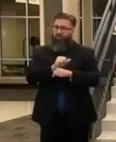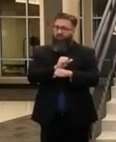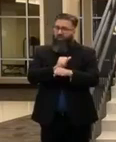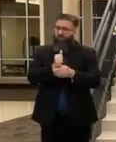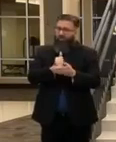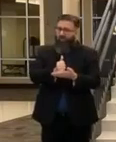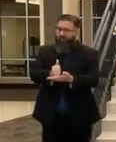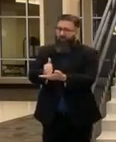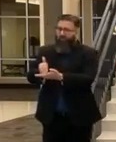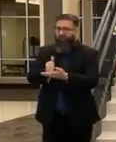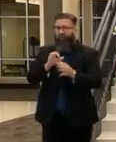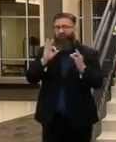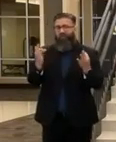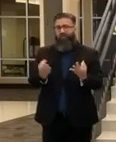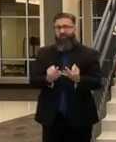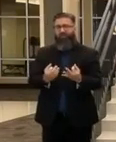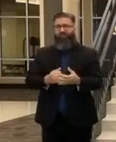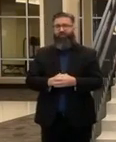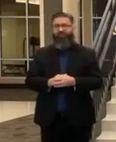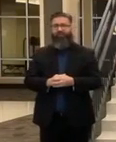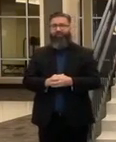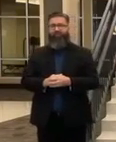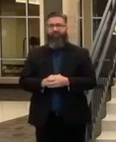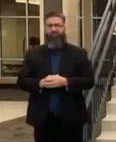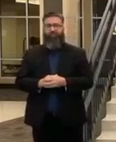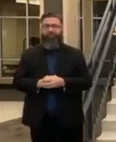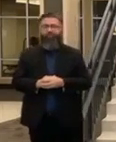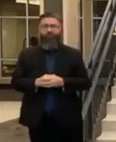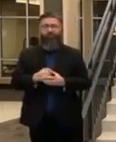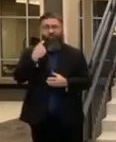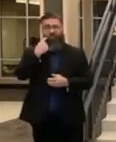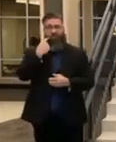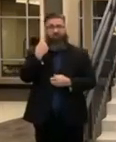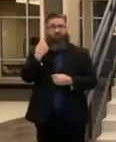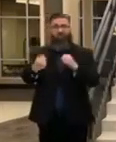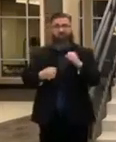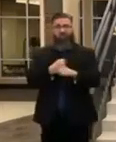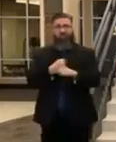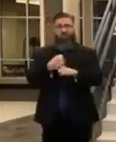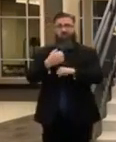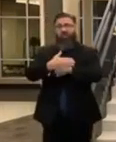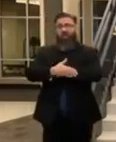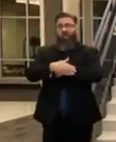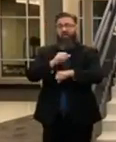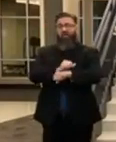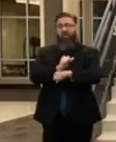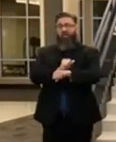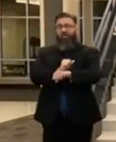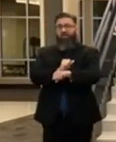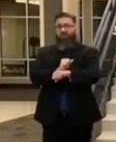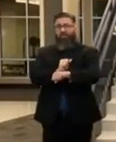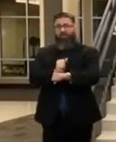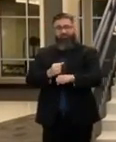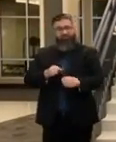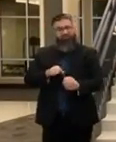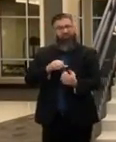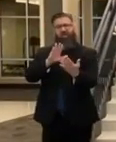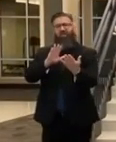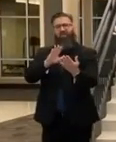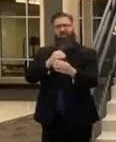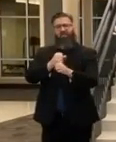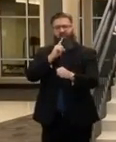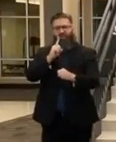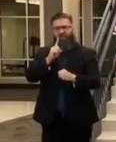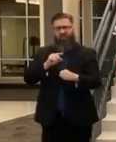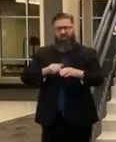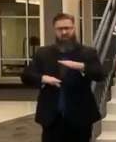most. This past year, county workers stepped up to make sure that the basic needs of residents